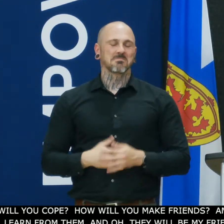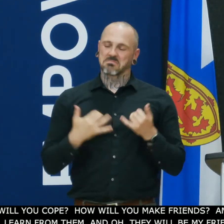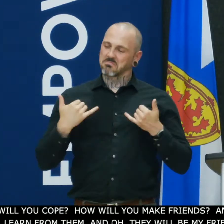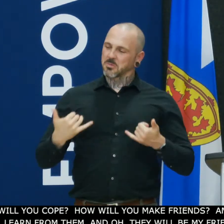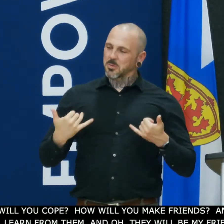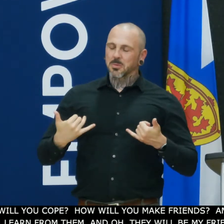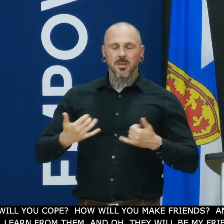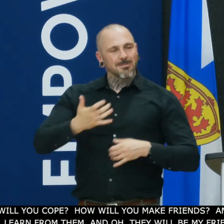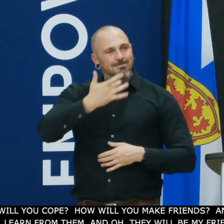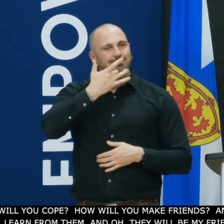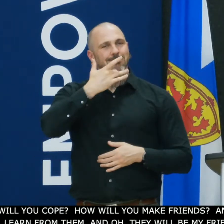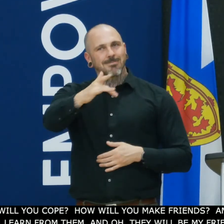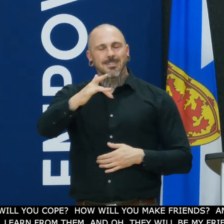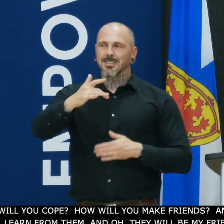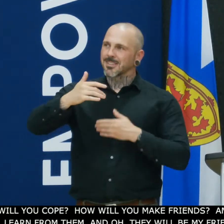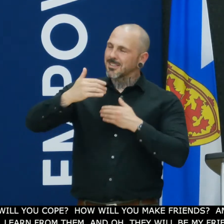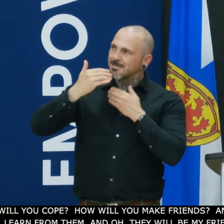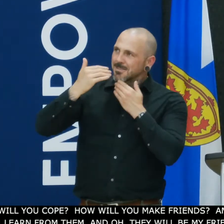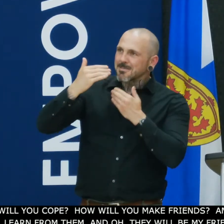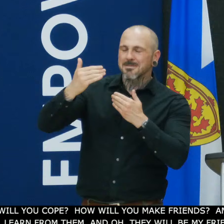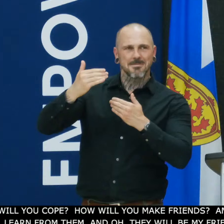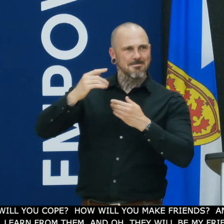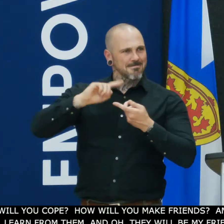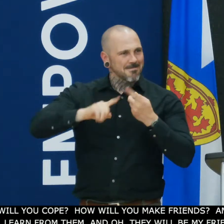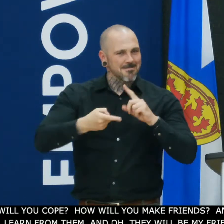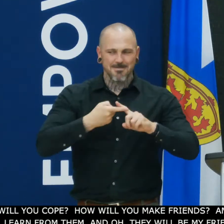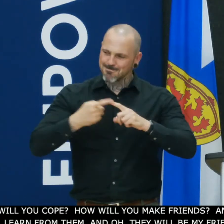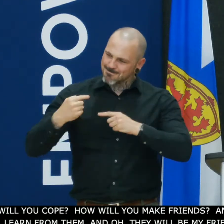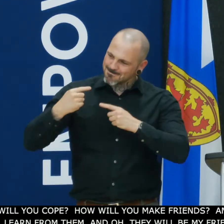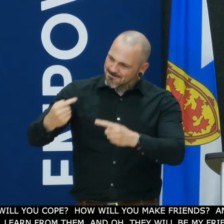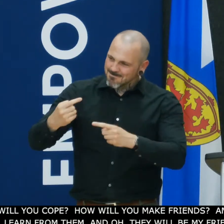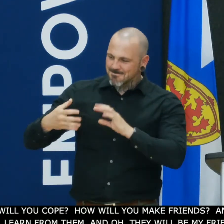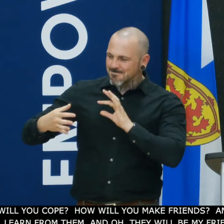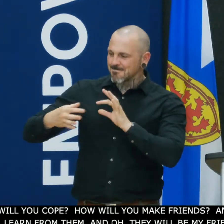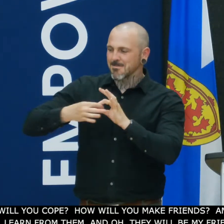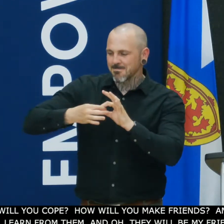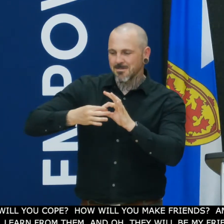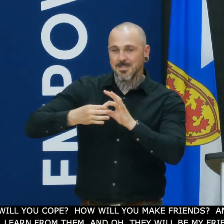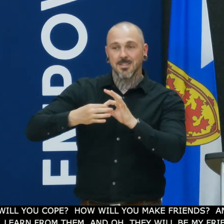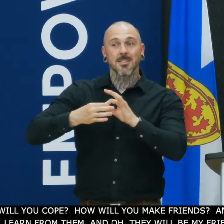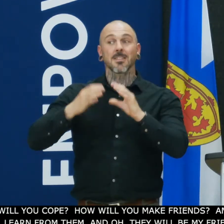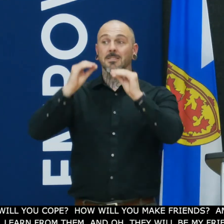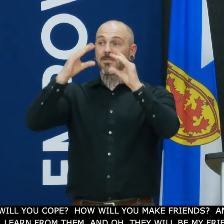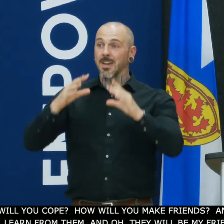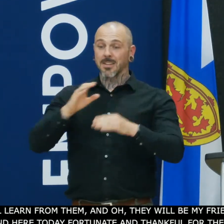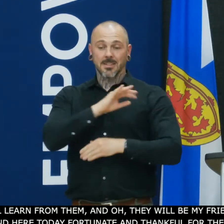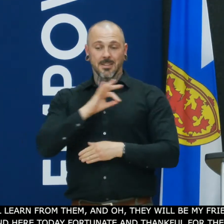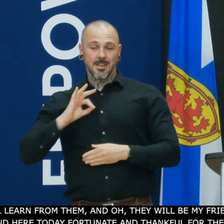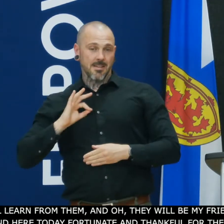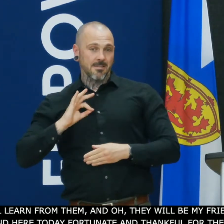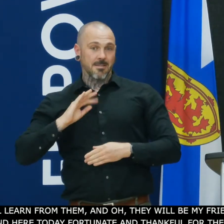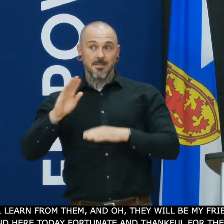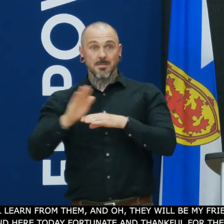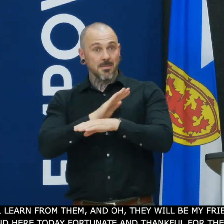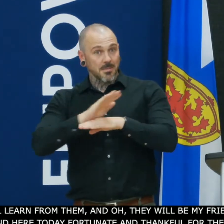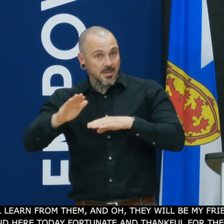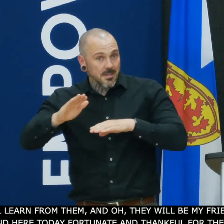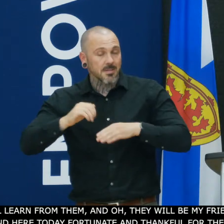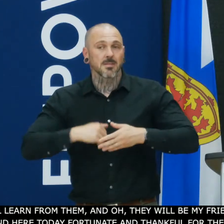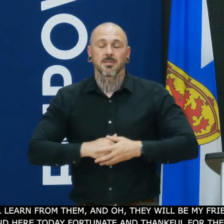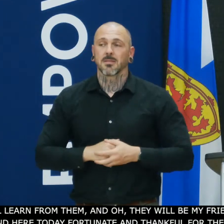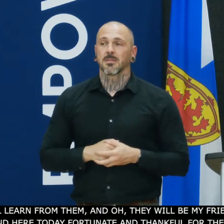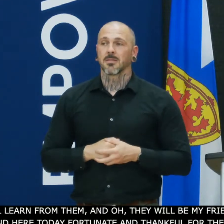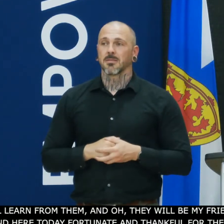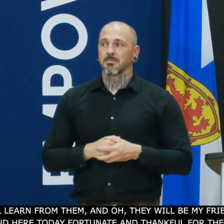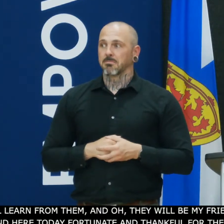fortunate and thankful for the friendships that I have forged. To the faculty members and staff of the School of Business, you have